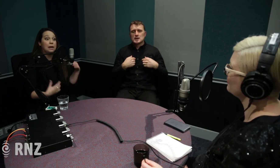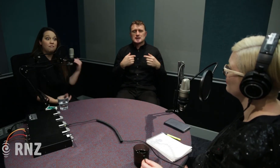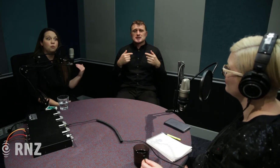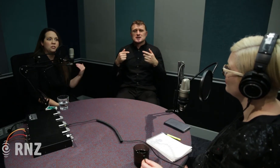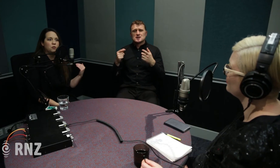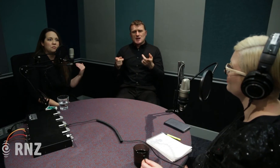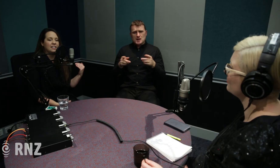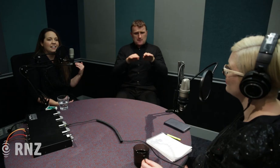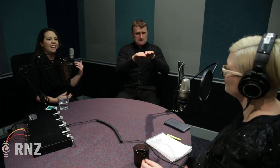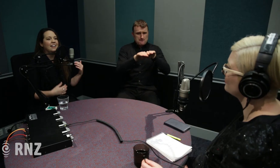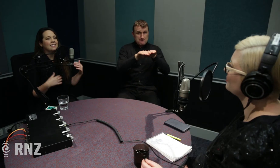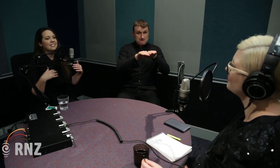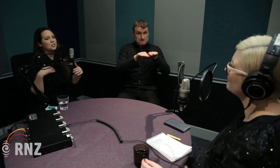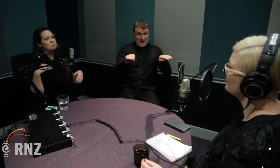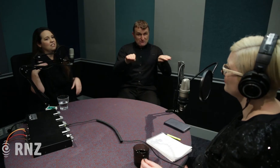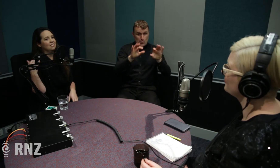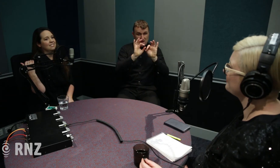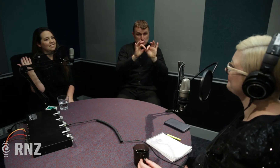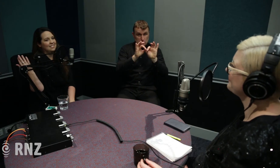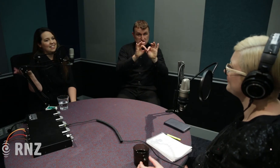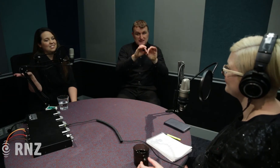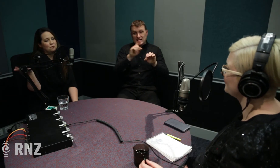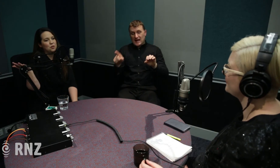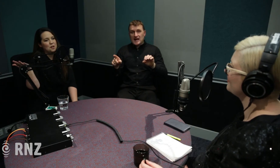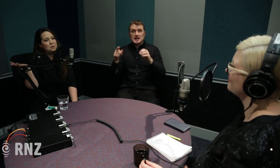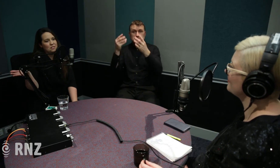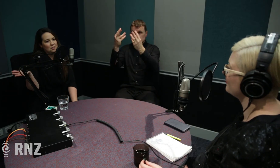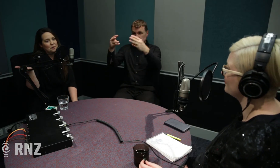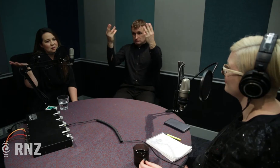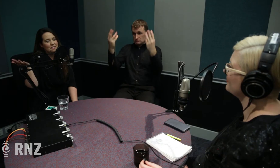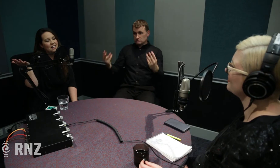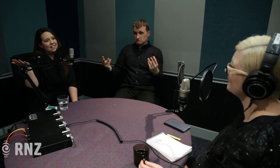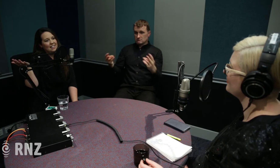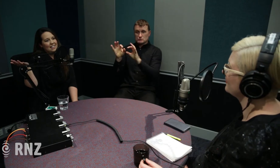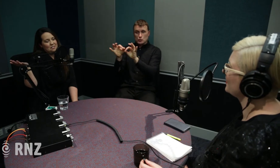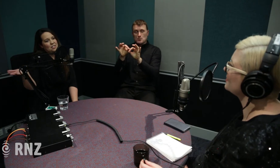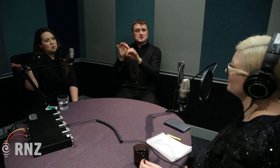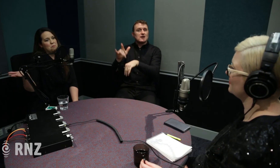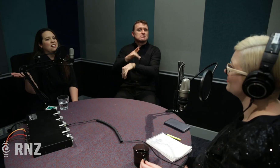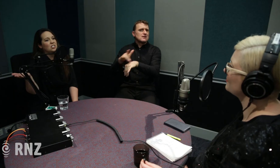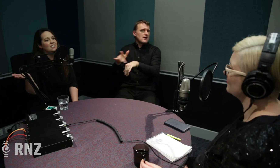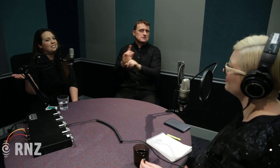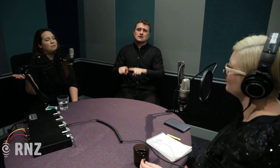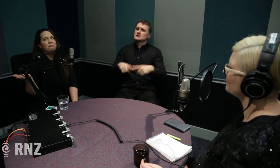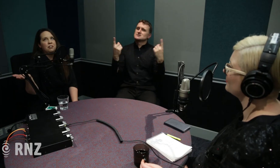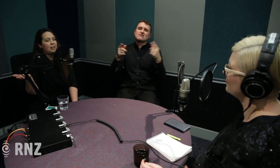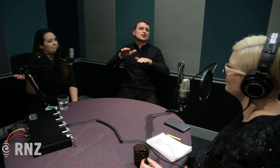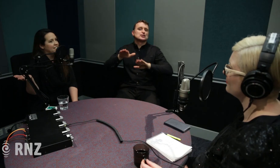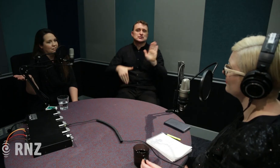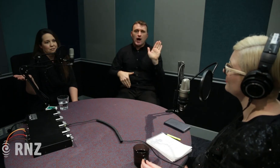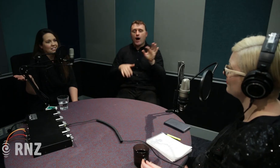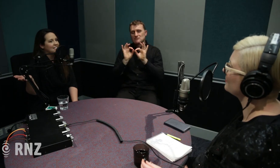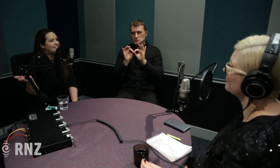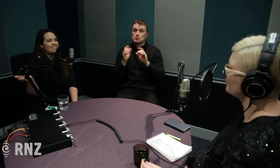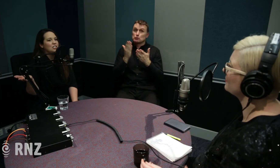between platform interpreting and interpreting on the stage for a musical or a theatrical production. It's